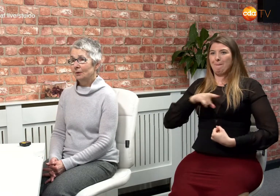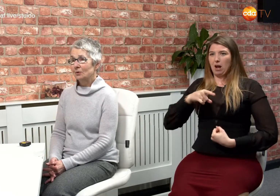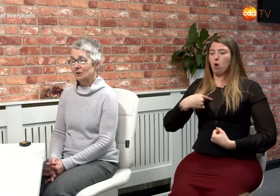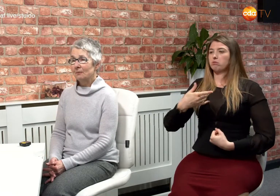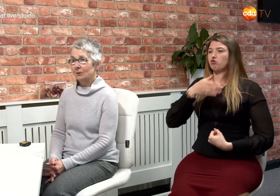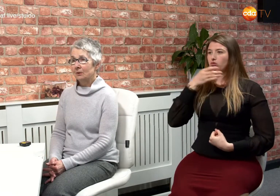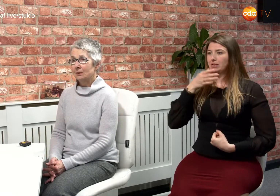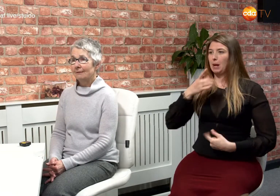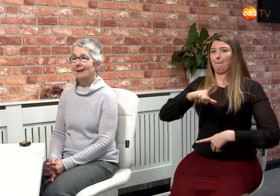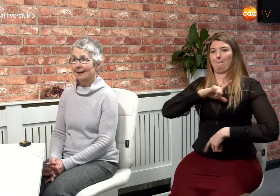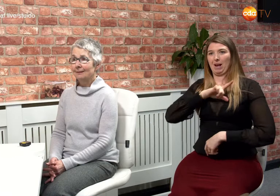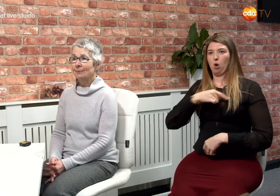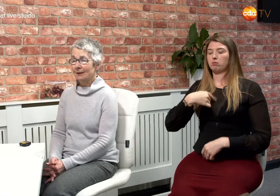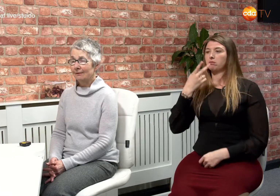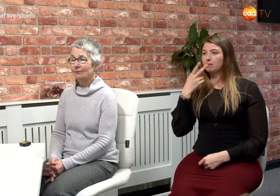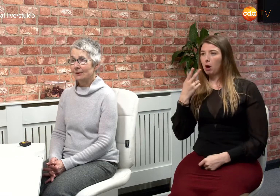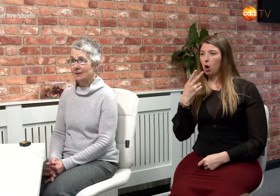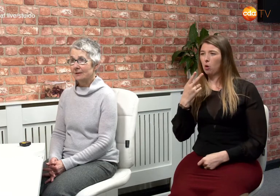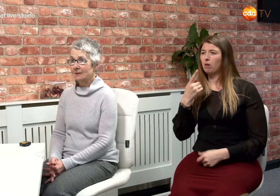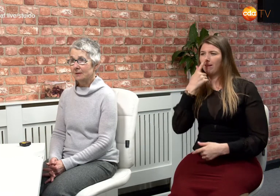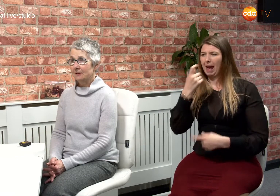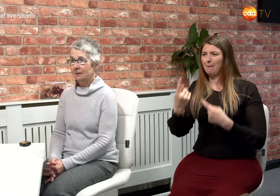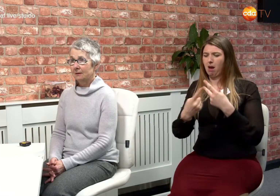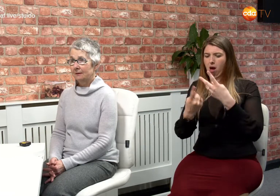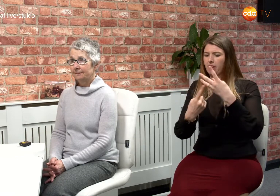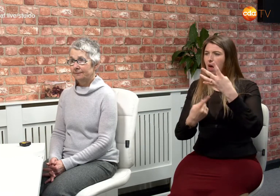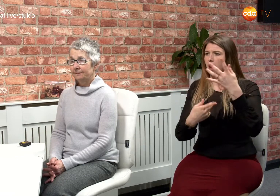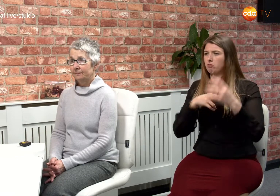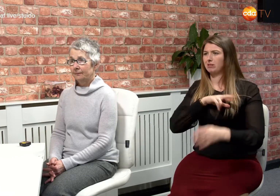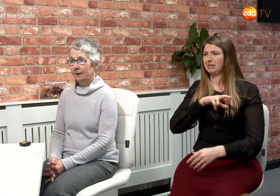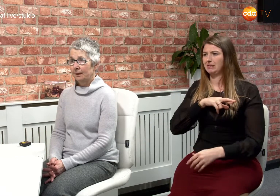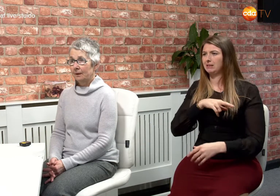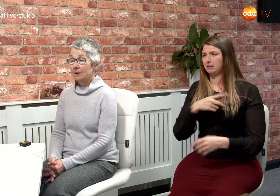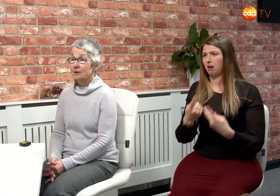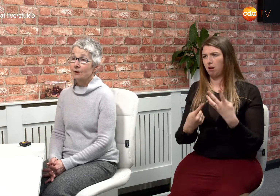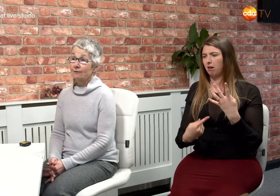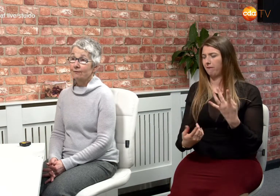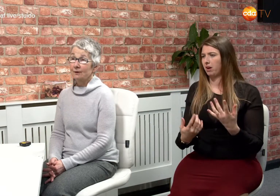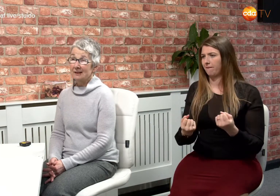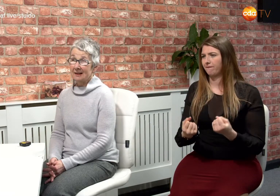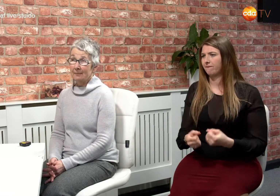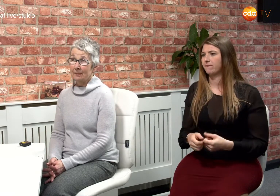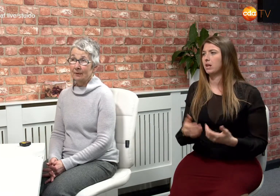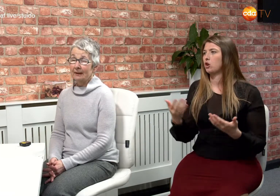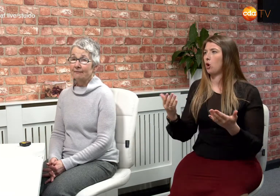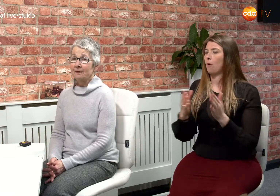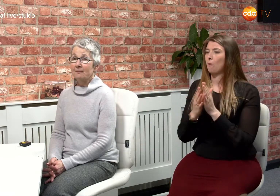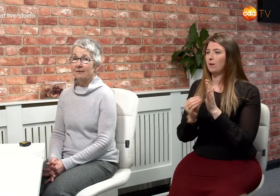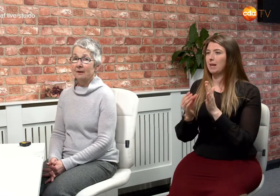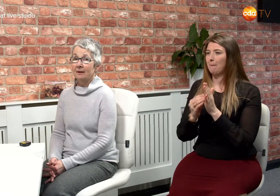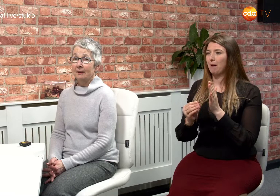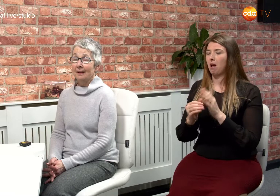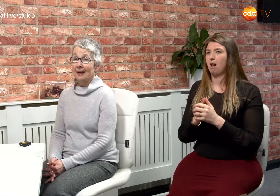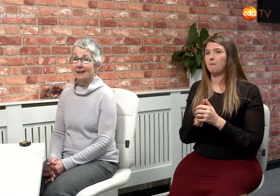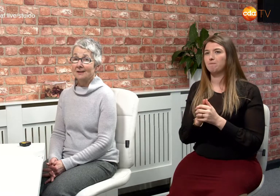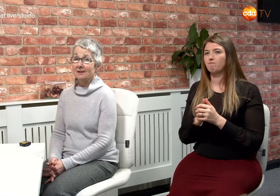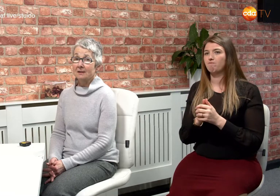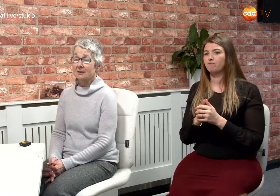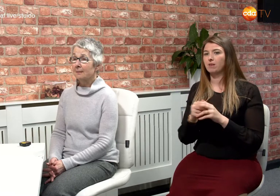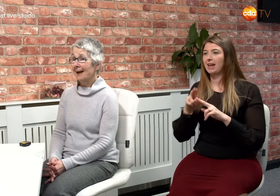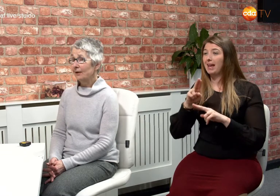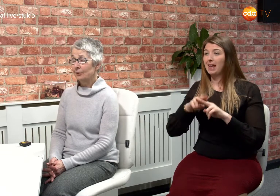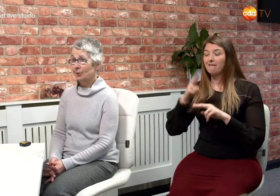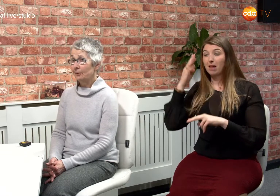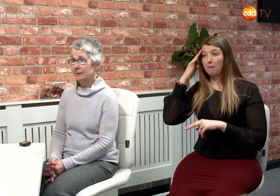drank or smoked. There can be other reasons. So, for example, if the mother